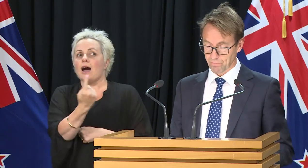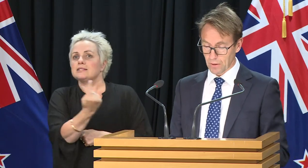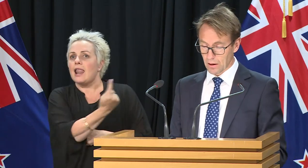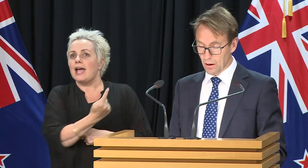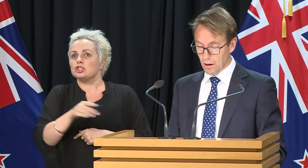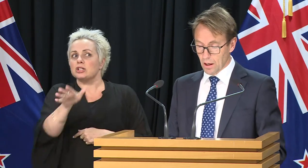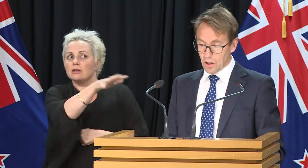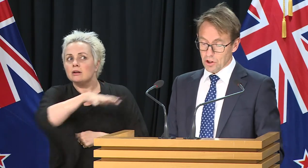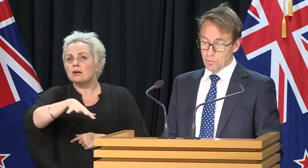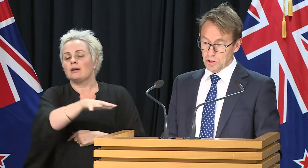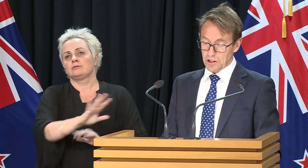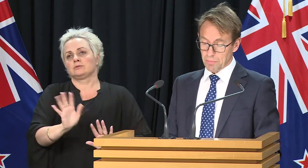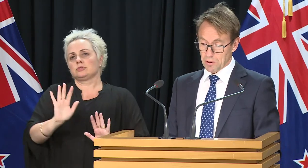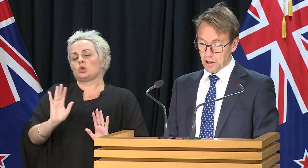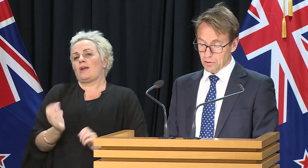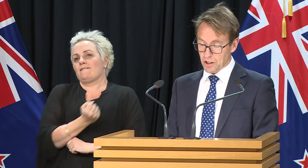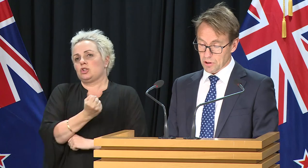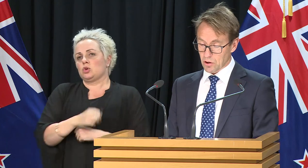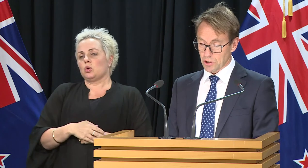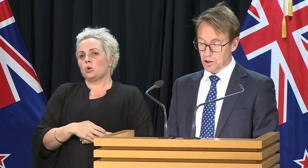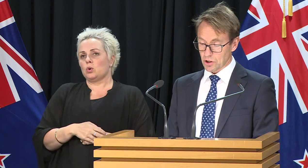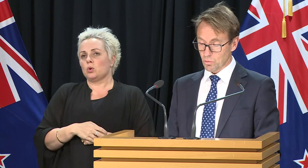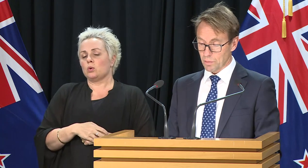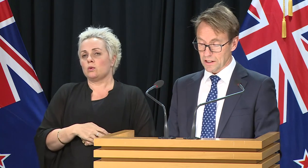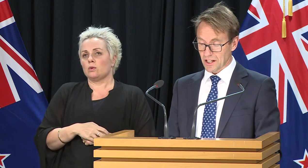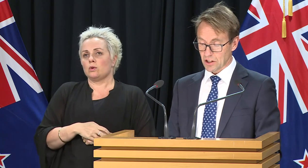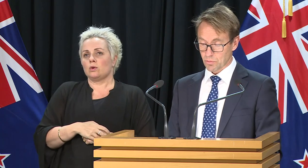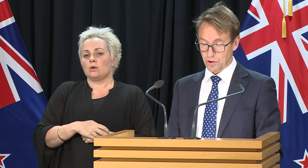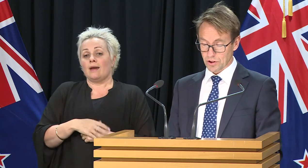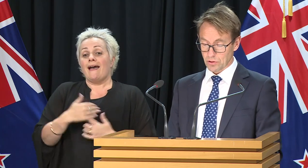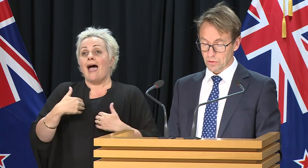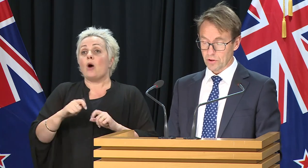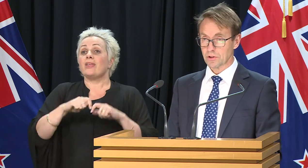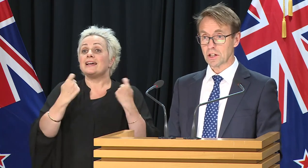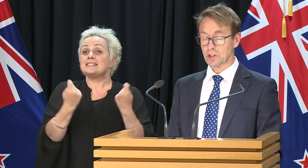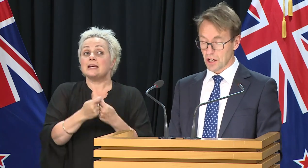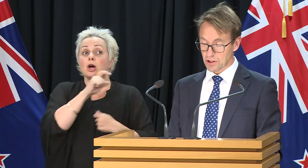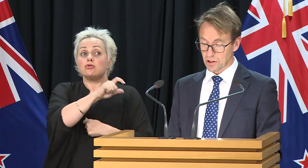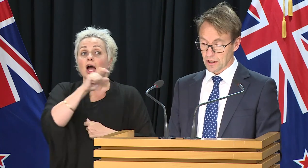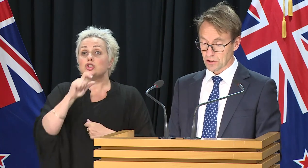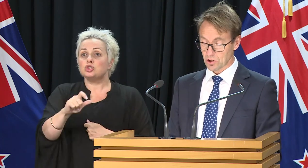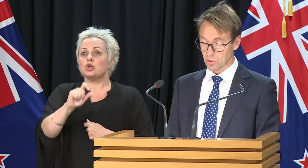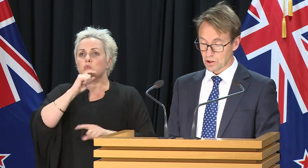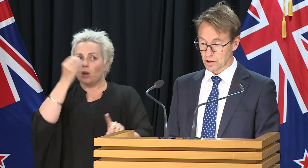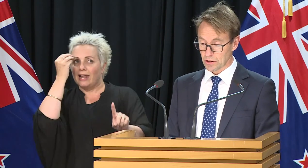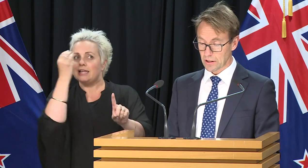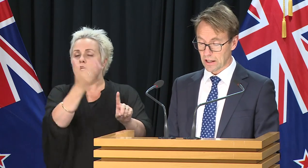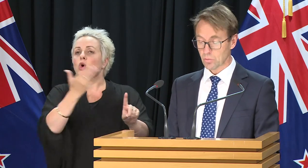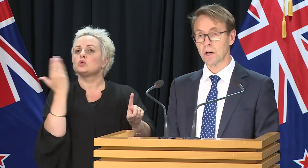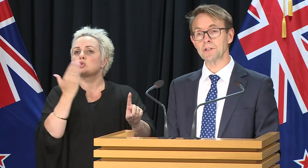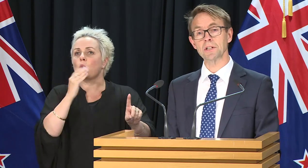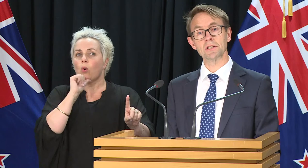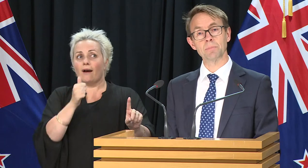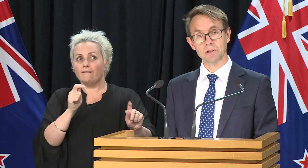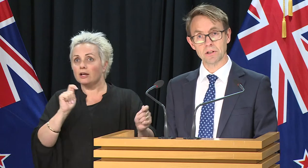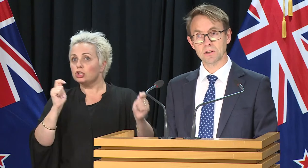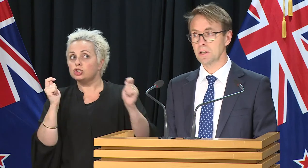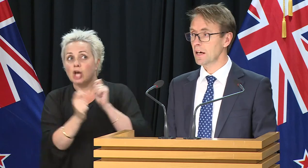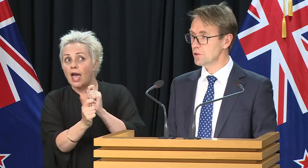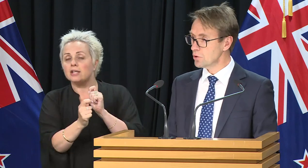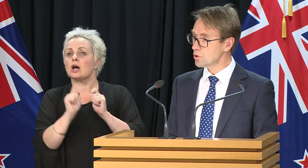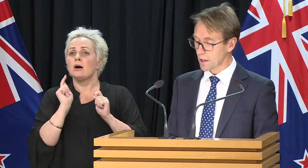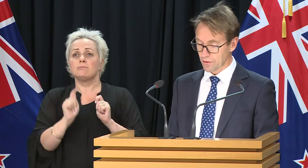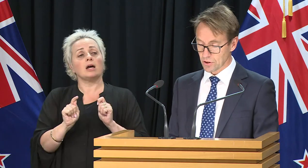self-isolate. The community and public health team in Christchurch will be in touch with the school if there is any change to that situation. Otherwise, it is